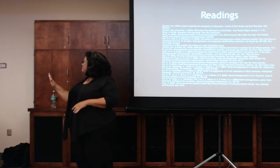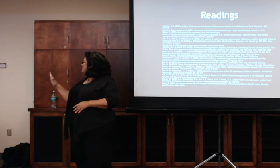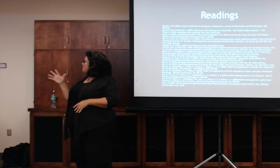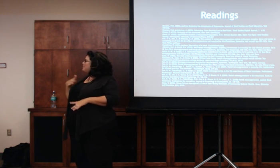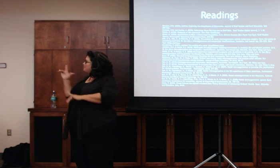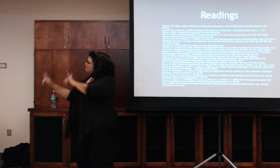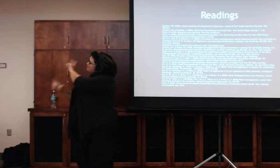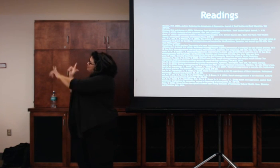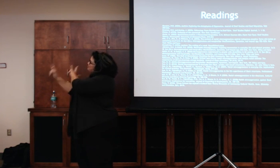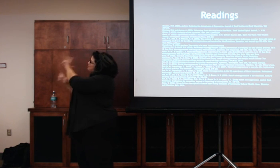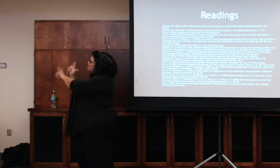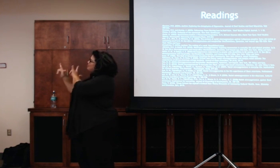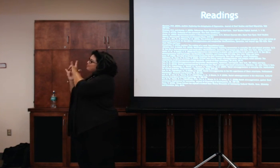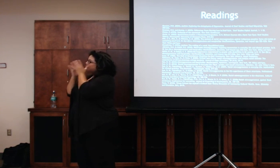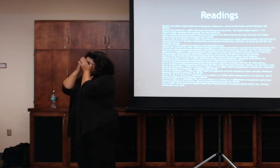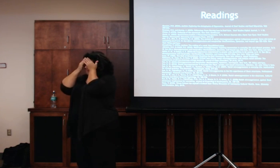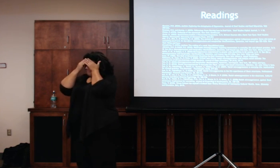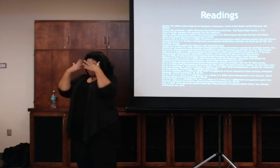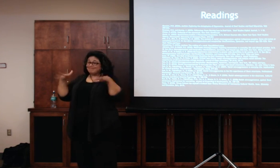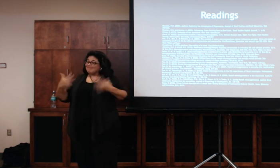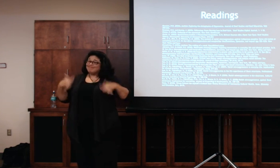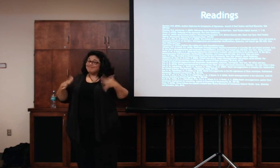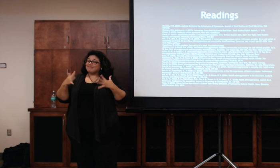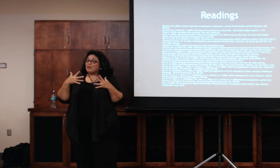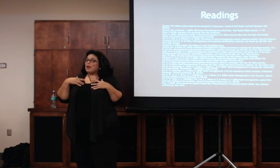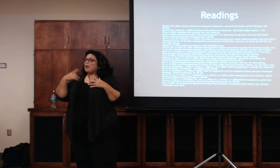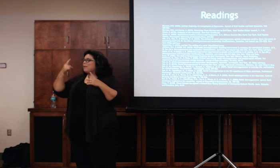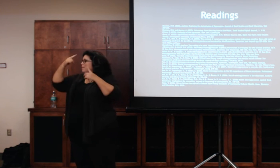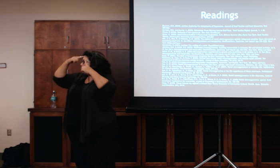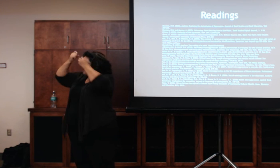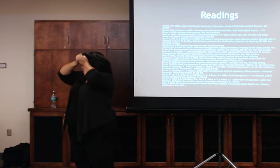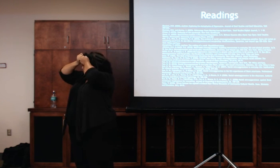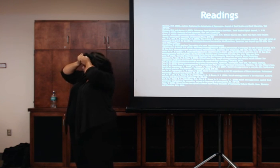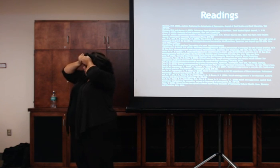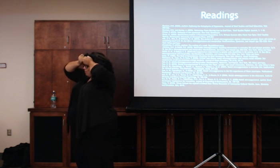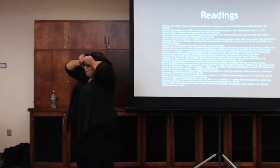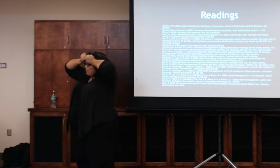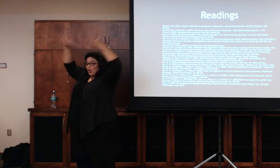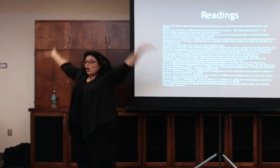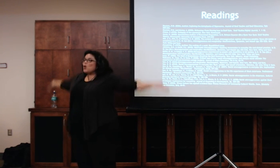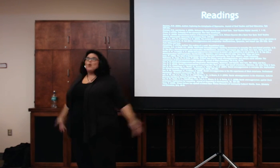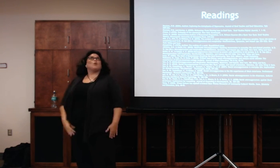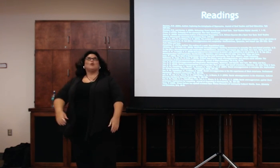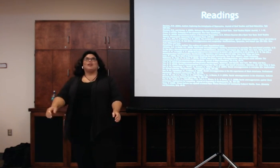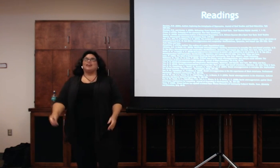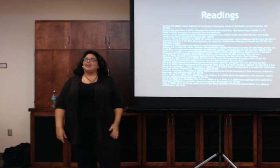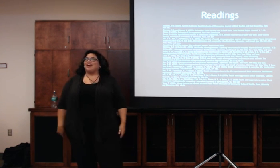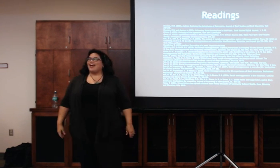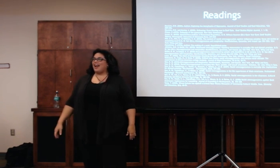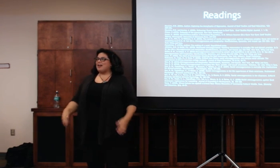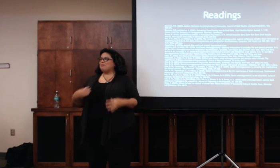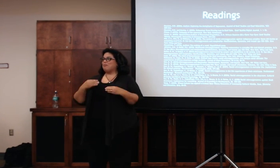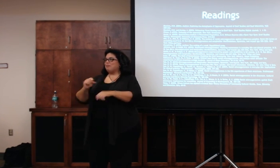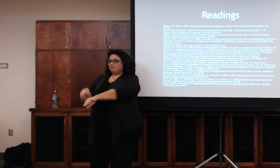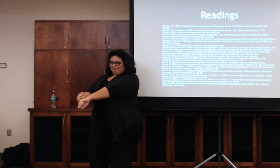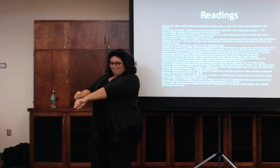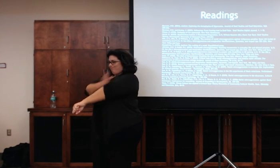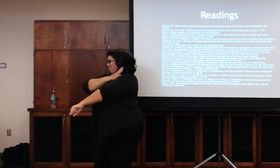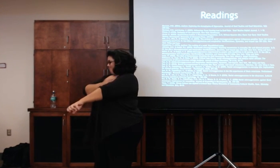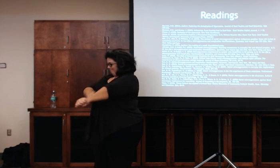I love you guys. So much love. I memorized, my mind is blown. Wow, I've got goosebumps